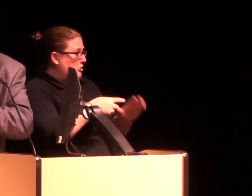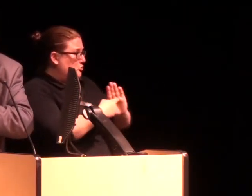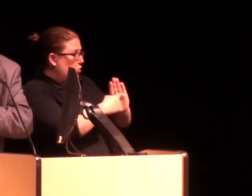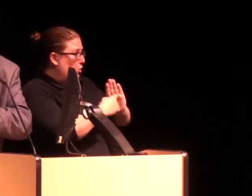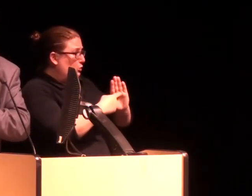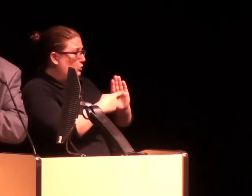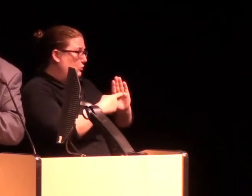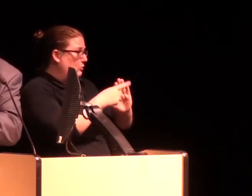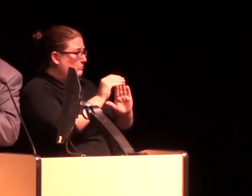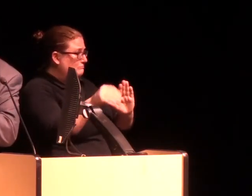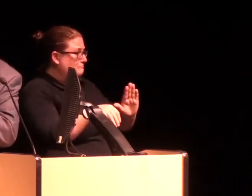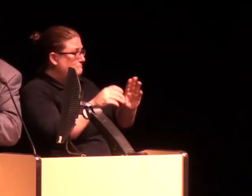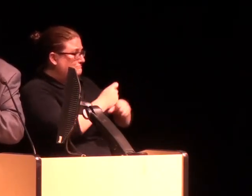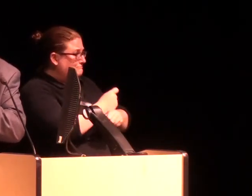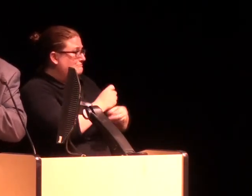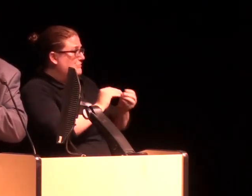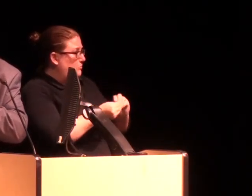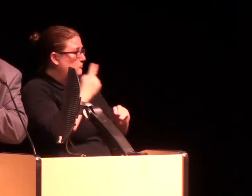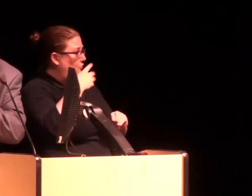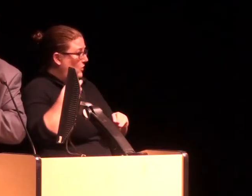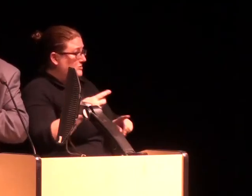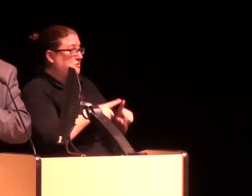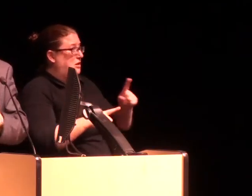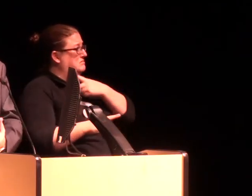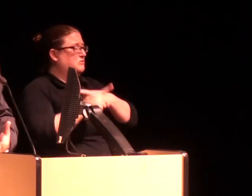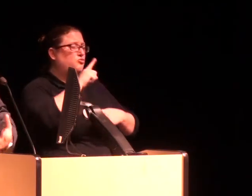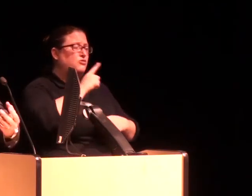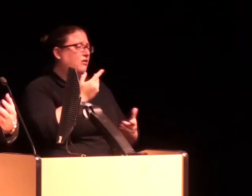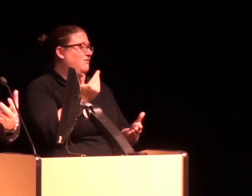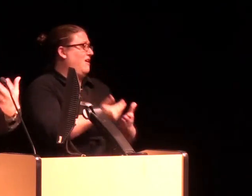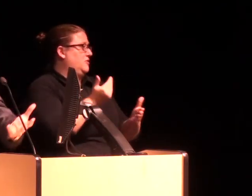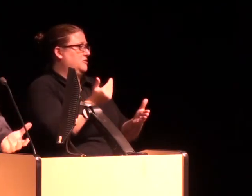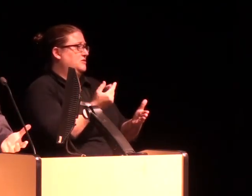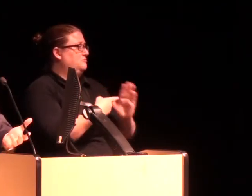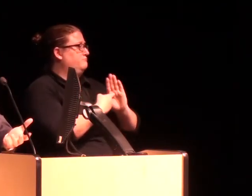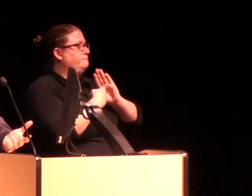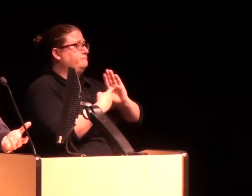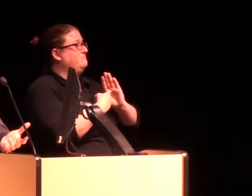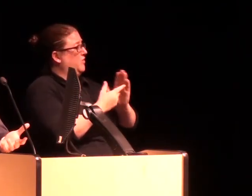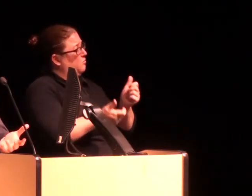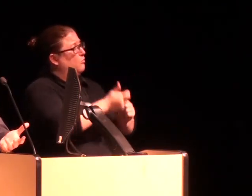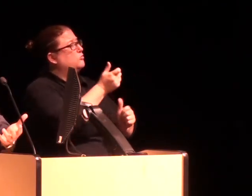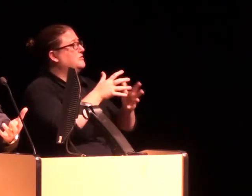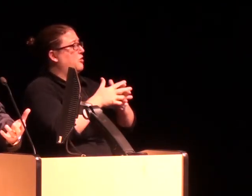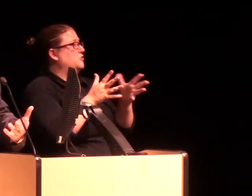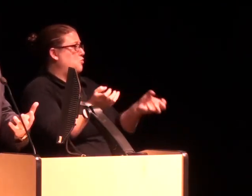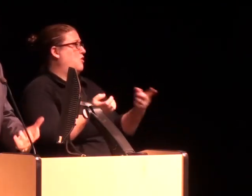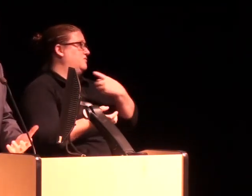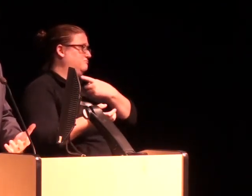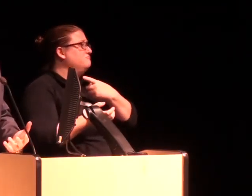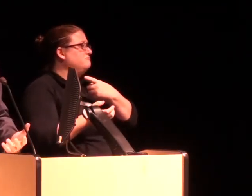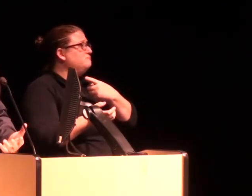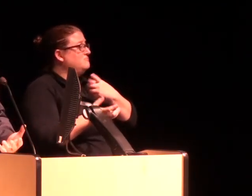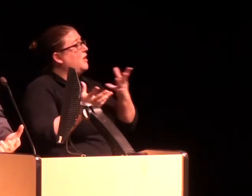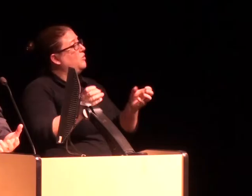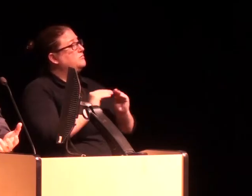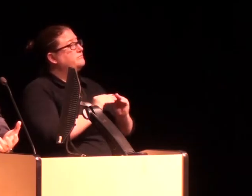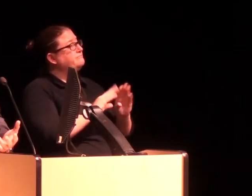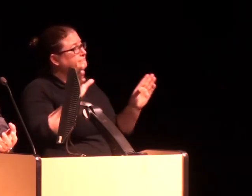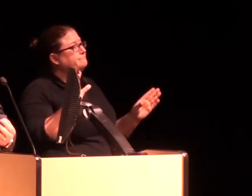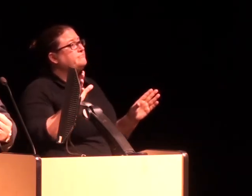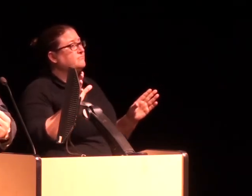are real evidence that prove that this is what the majority of Americans wants. And I want to be clear in